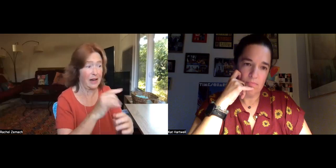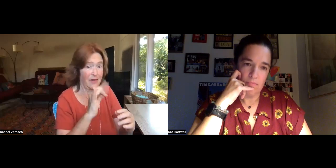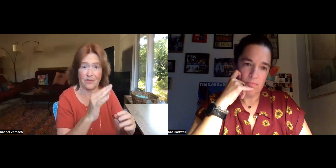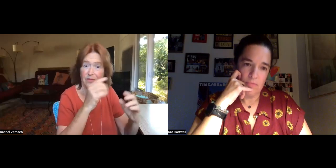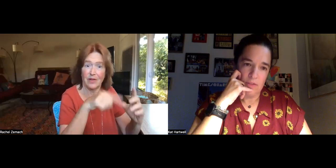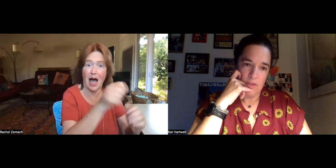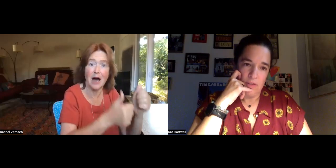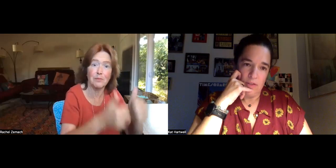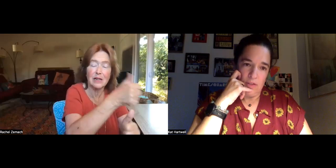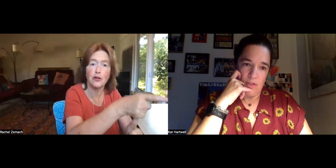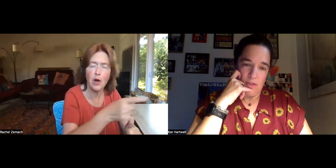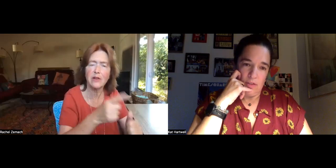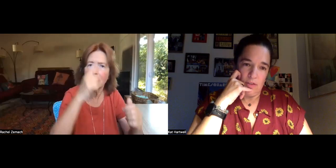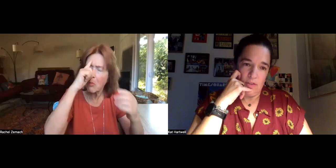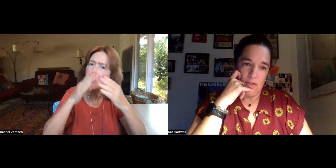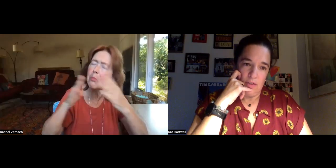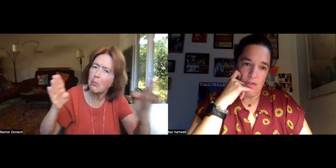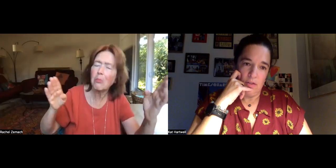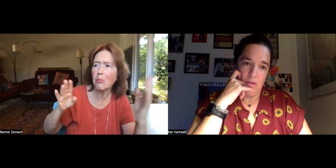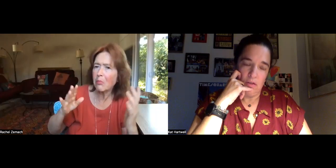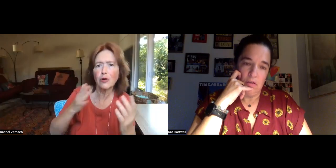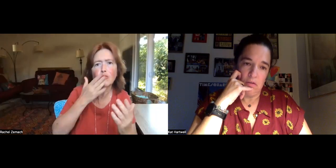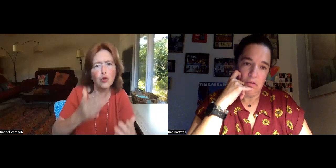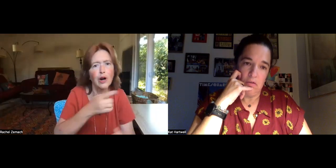if the administration could